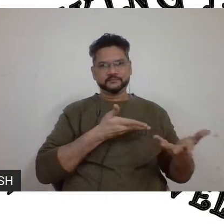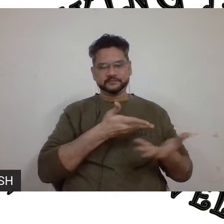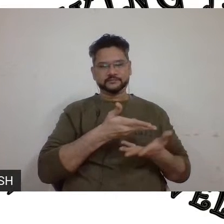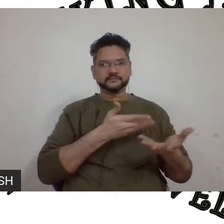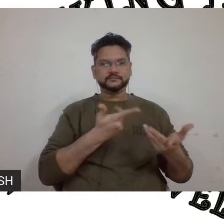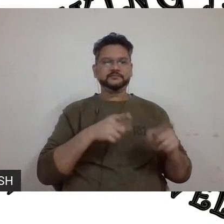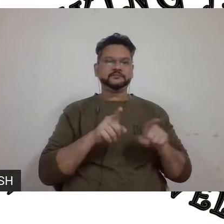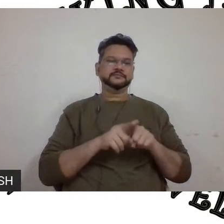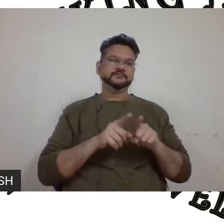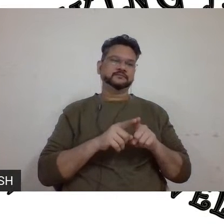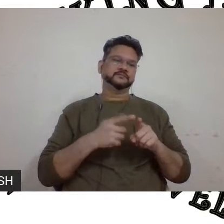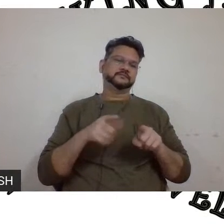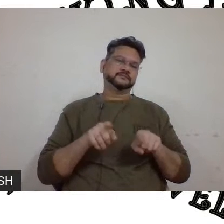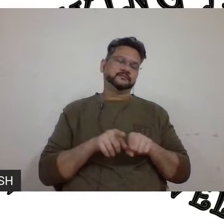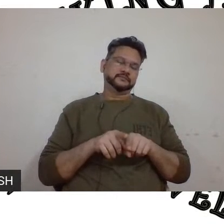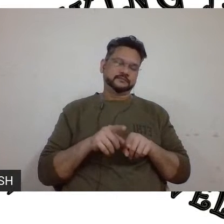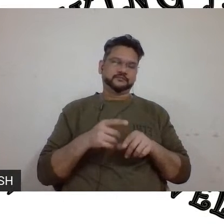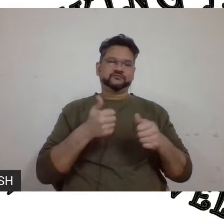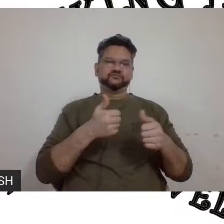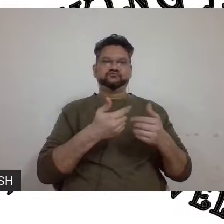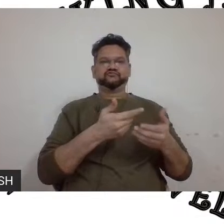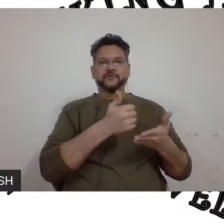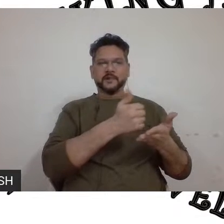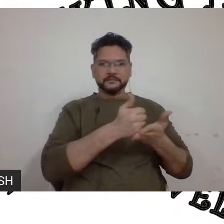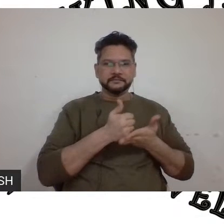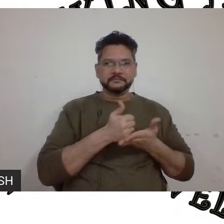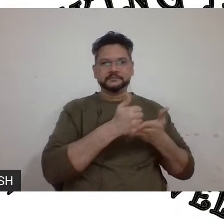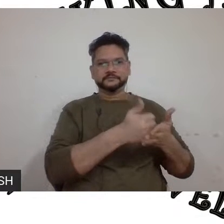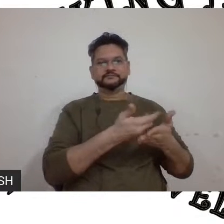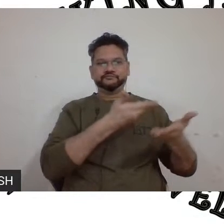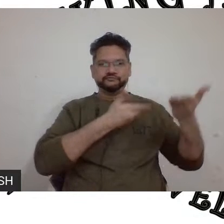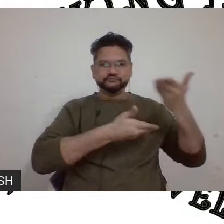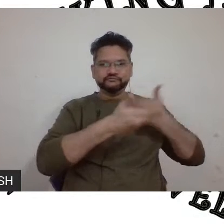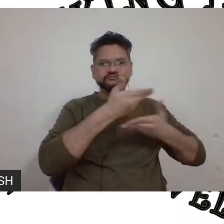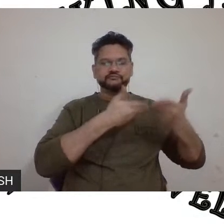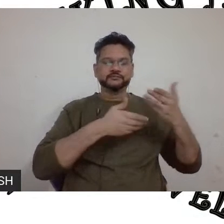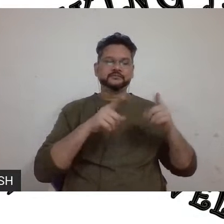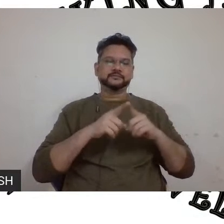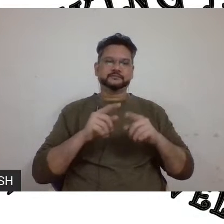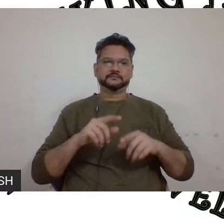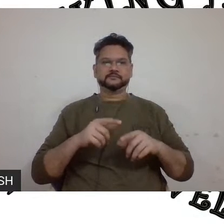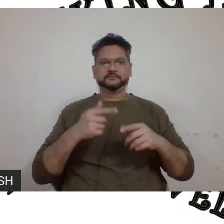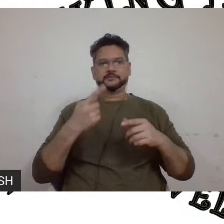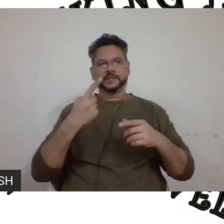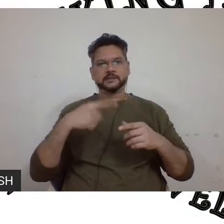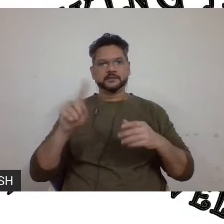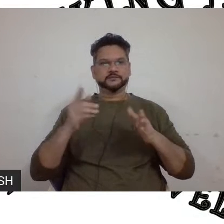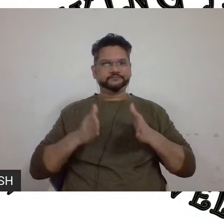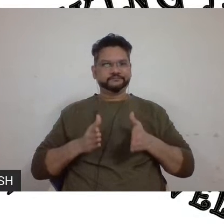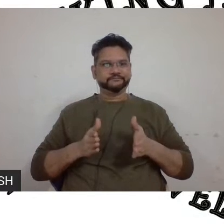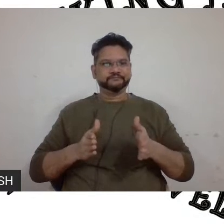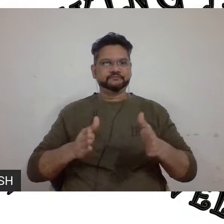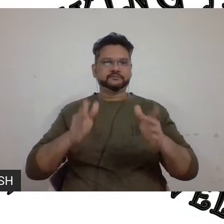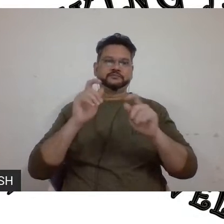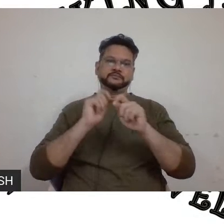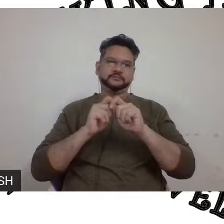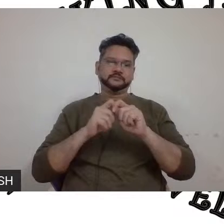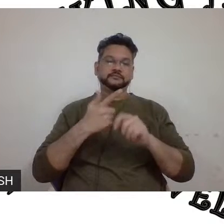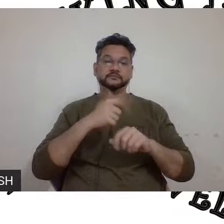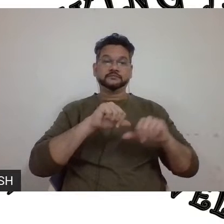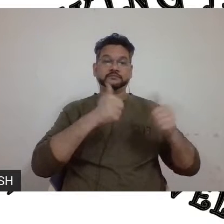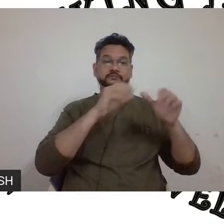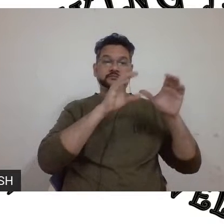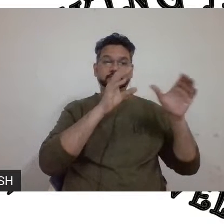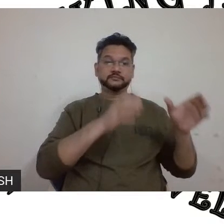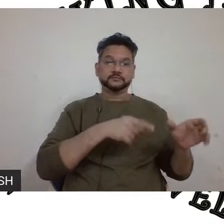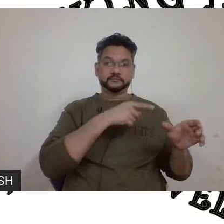us started and move in the right track. Winminia Academy is a flagship and a